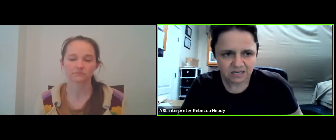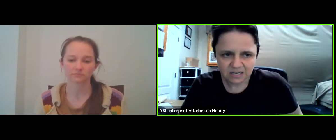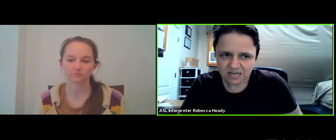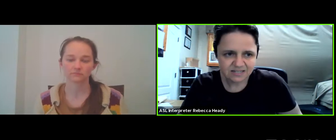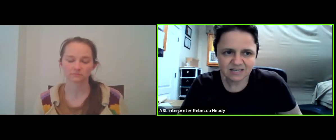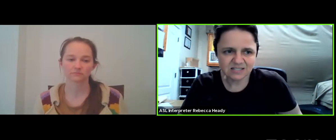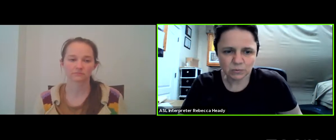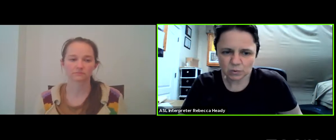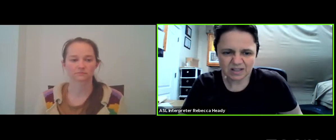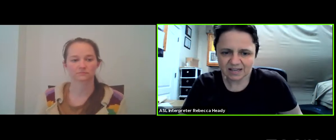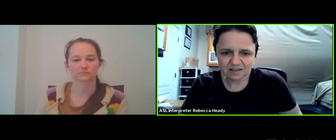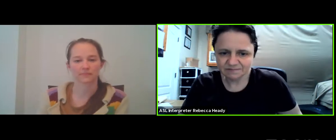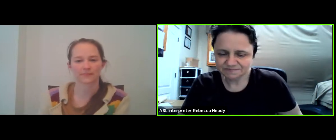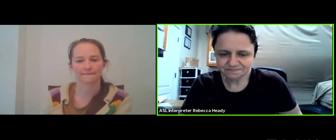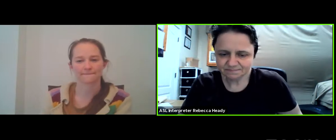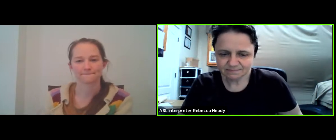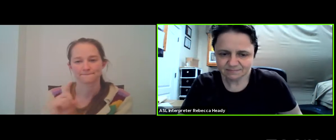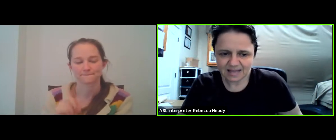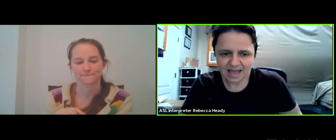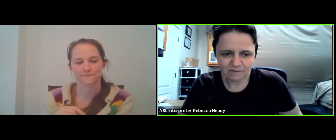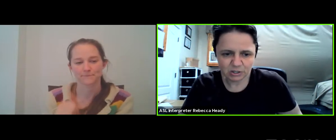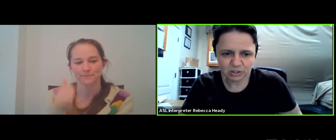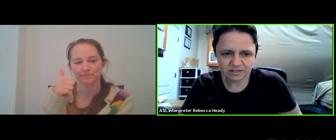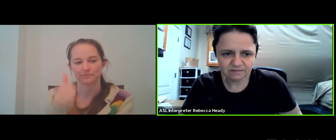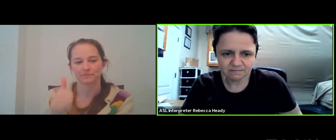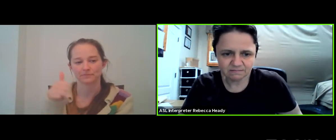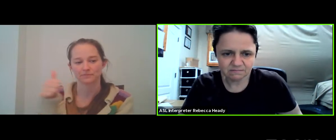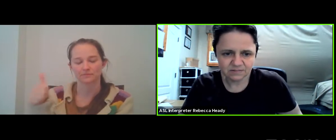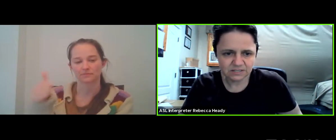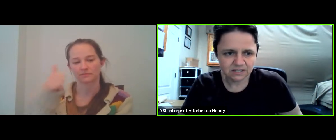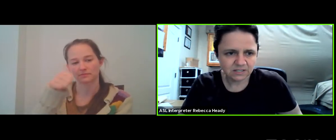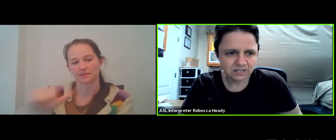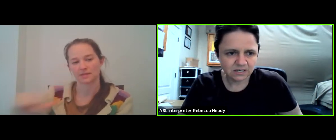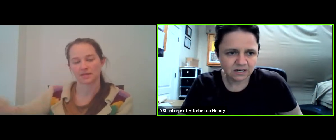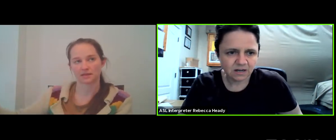it doesn't really have a good,